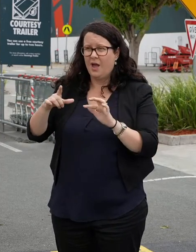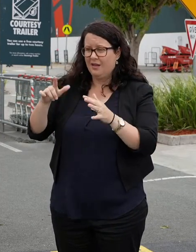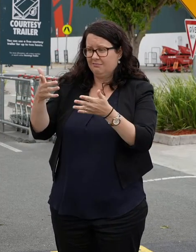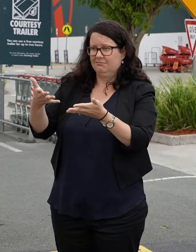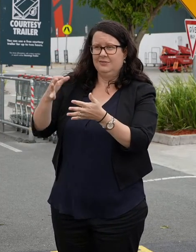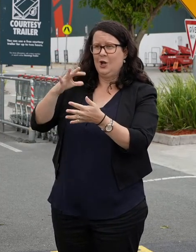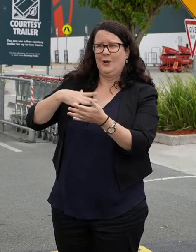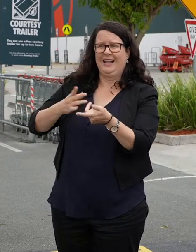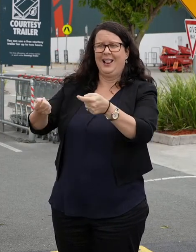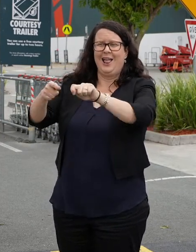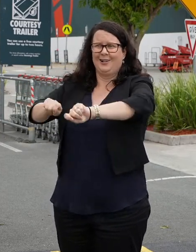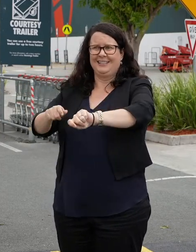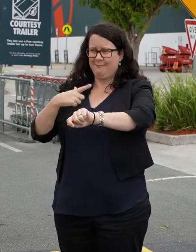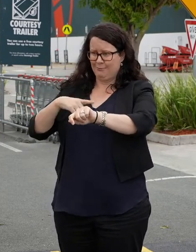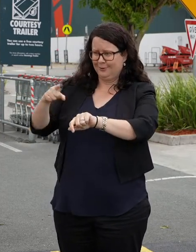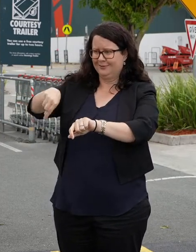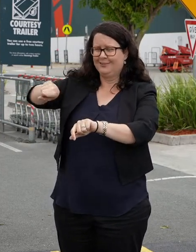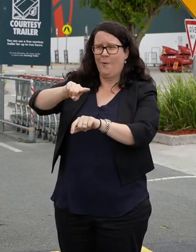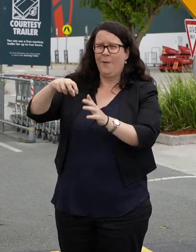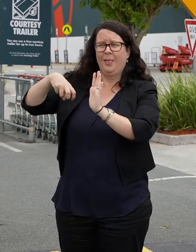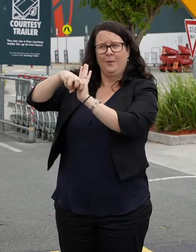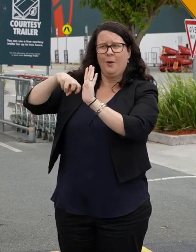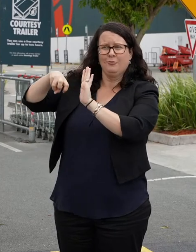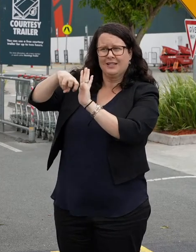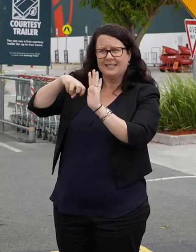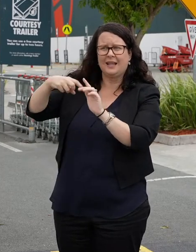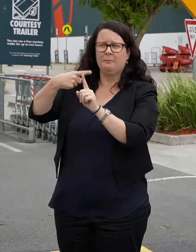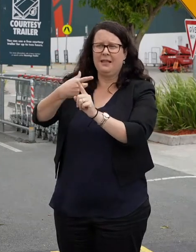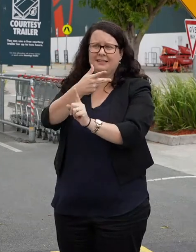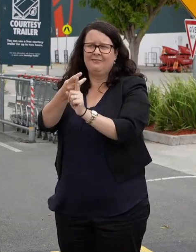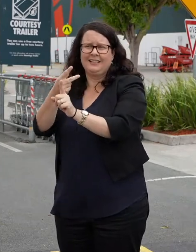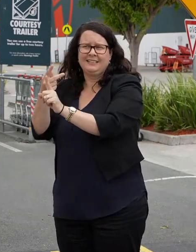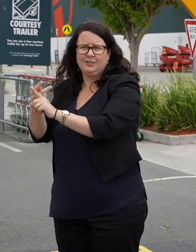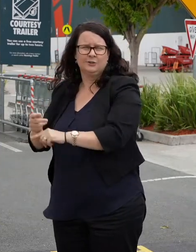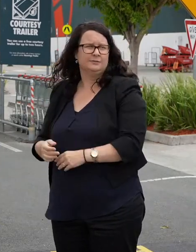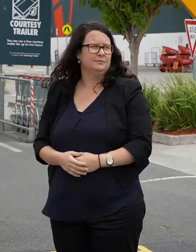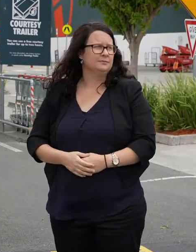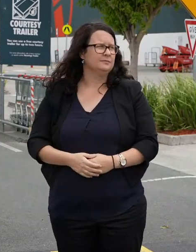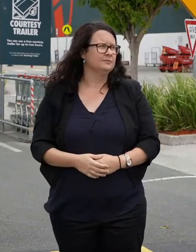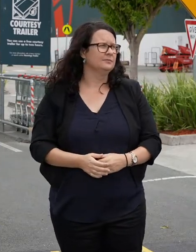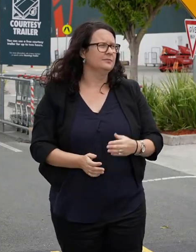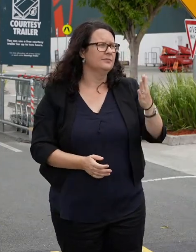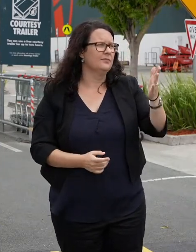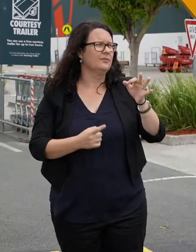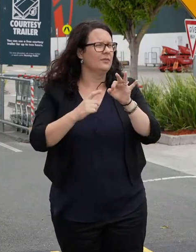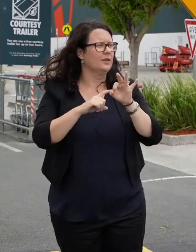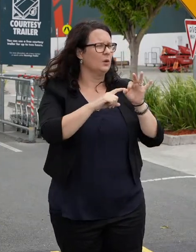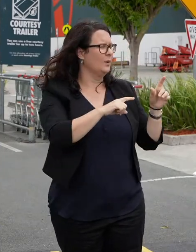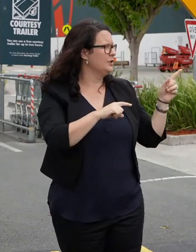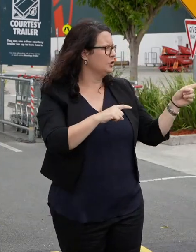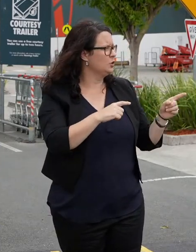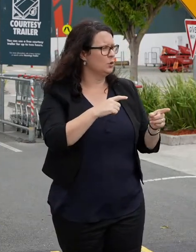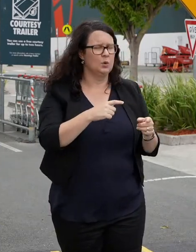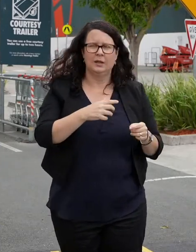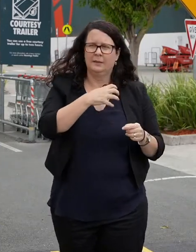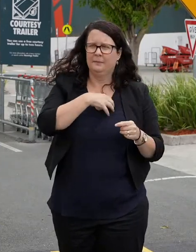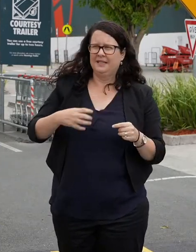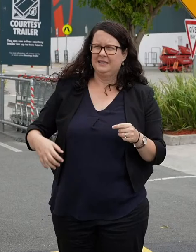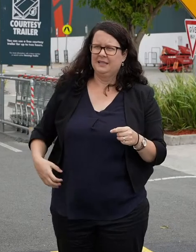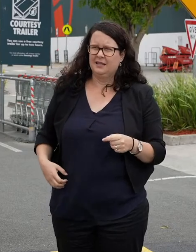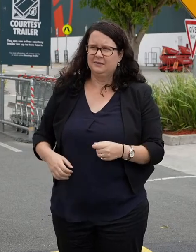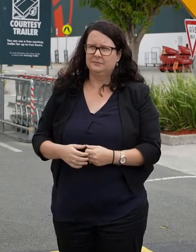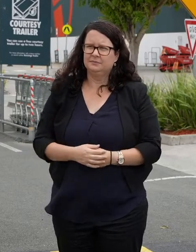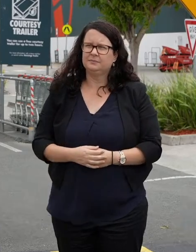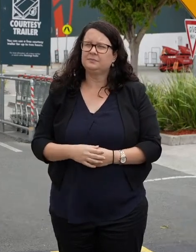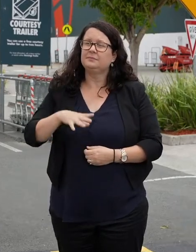contributed to them not being locked down. Last questions. Minister, just back on Jerome Rahman. He's claimed that obviously got caught coming across